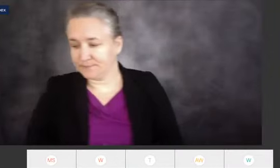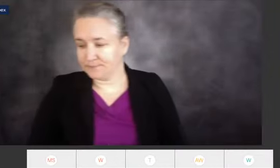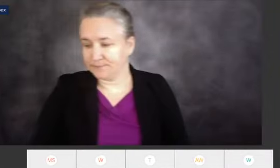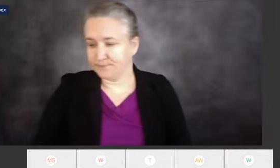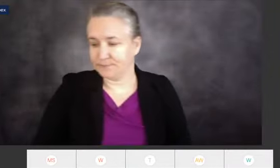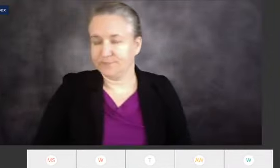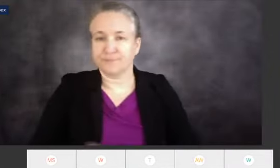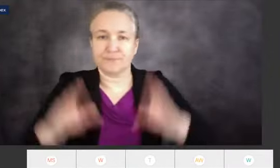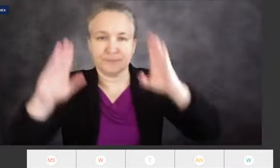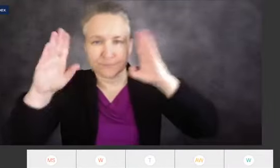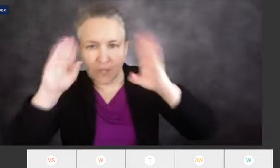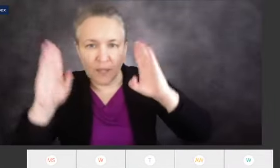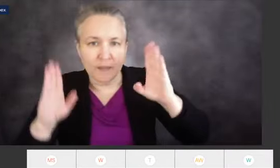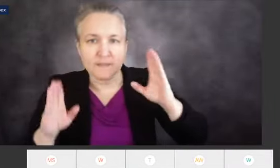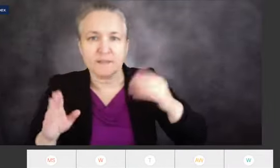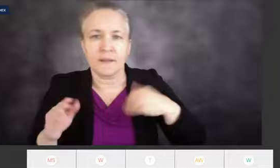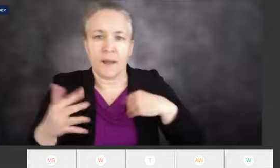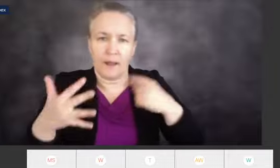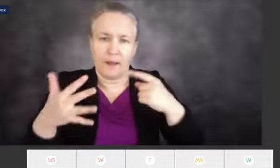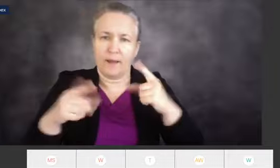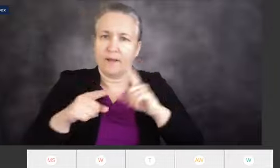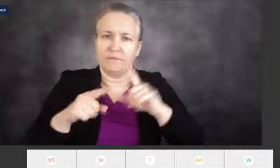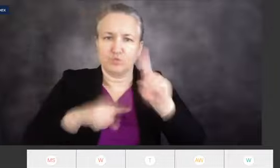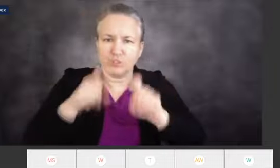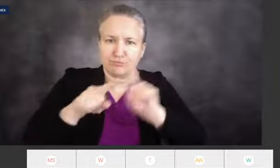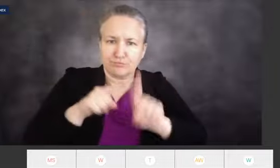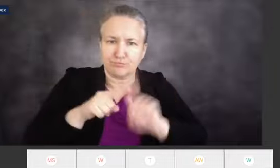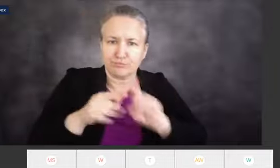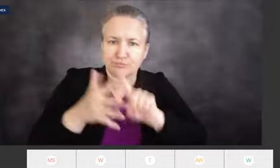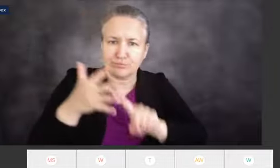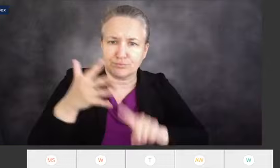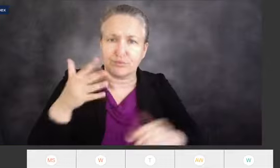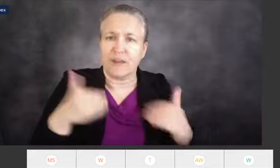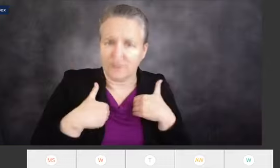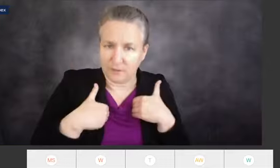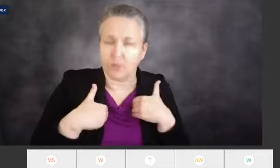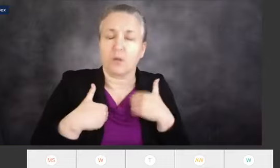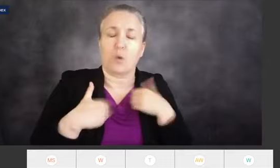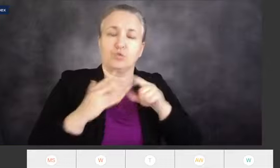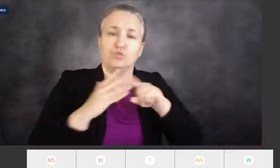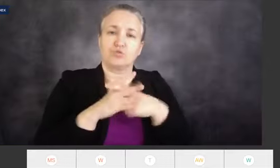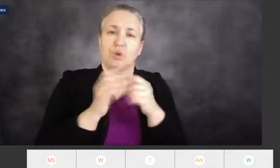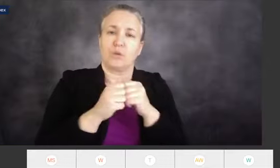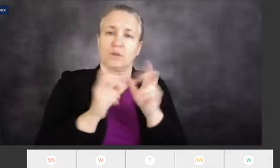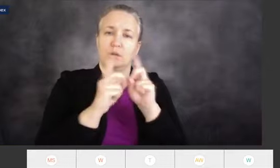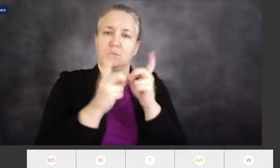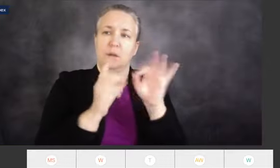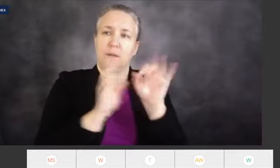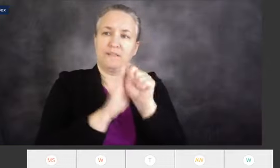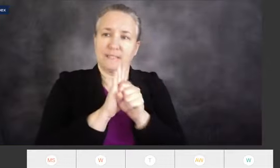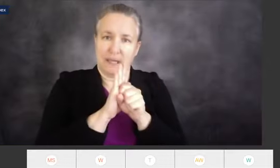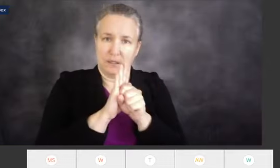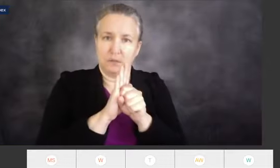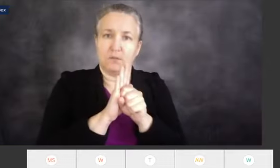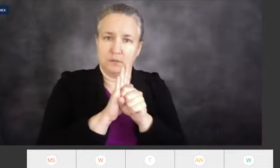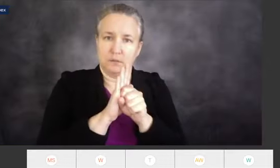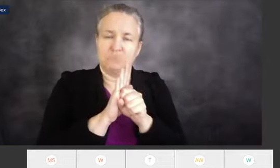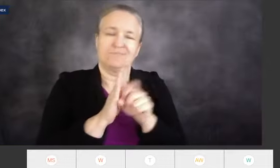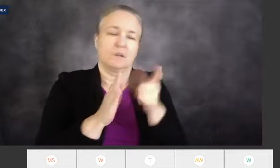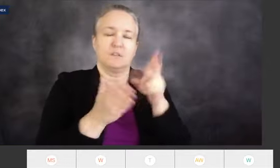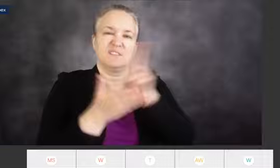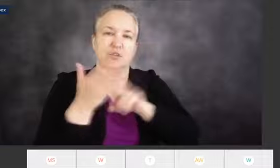Hey guys, I'm kind of all over the place here. I guess I'll start with Department of State, Secretary of